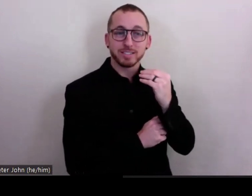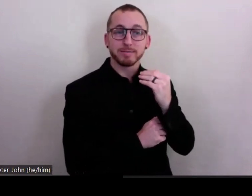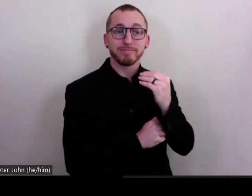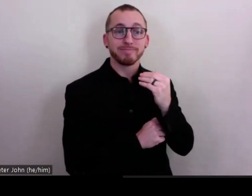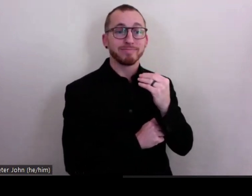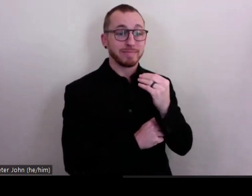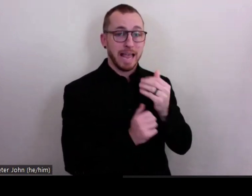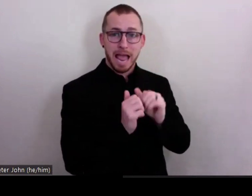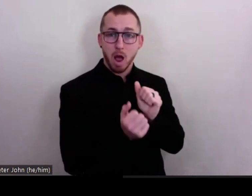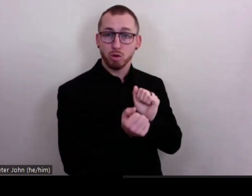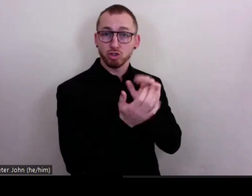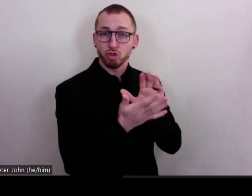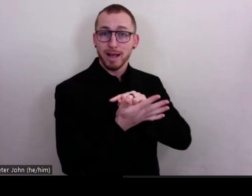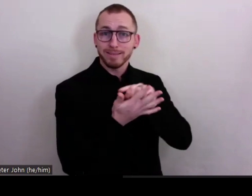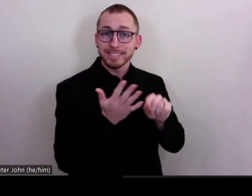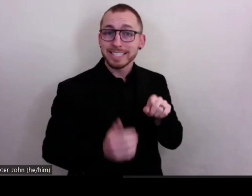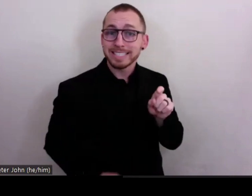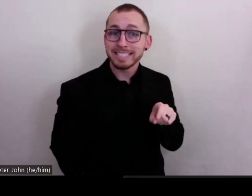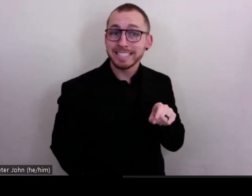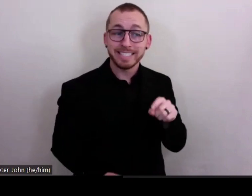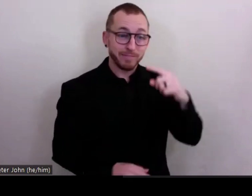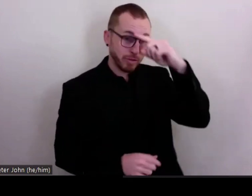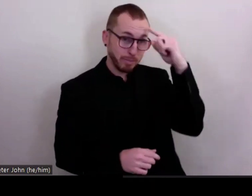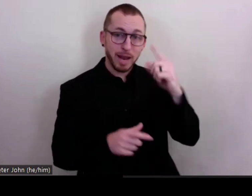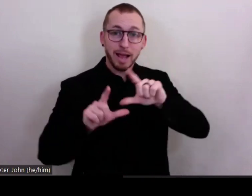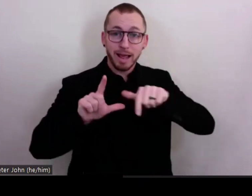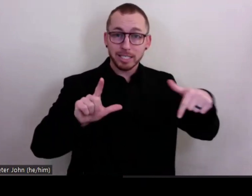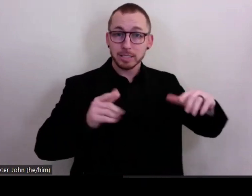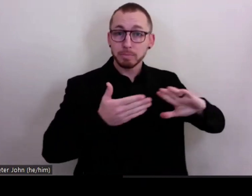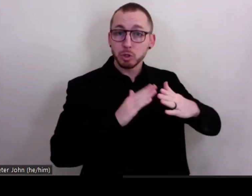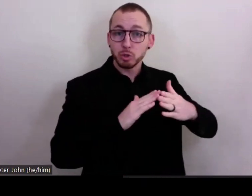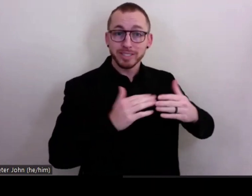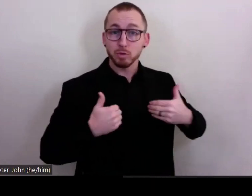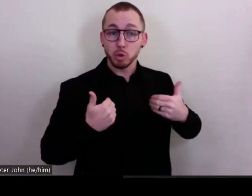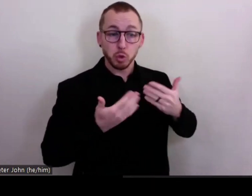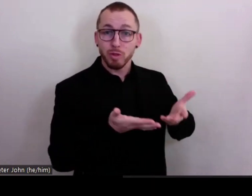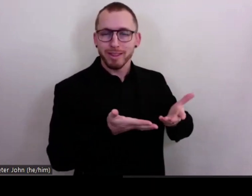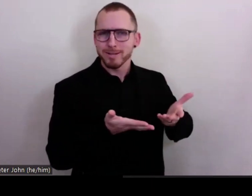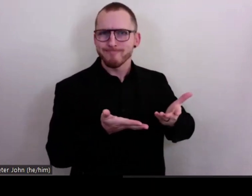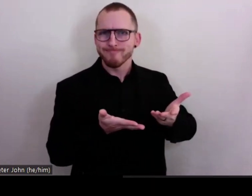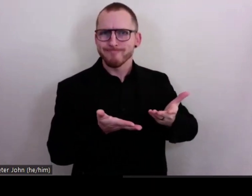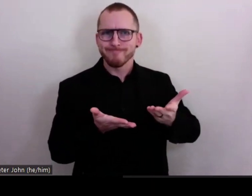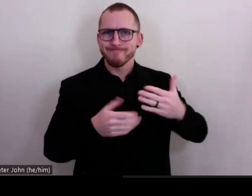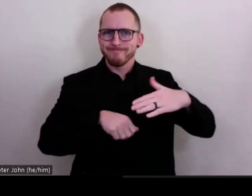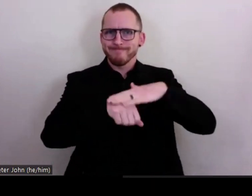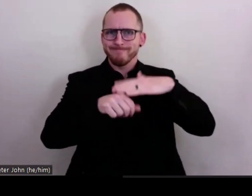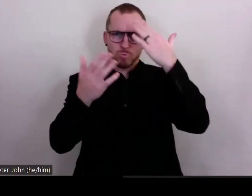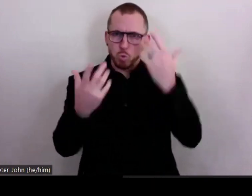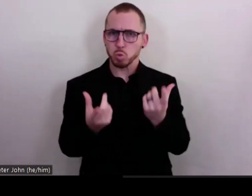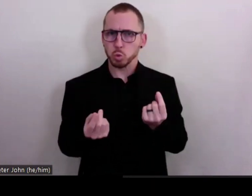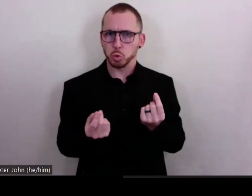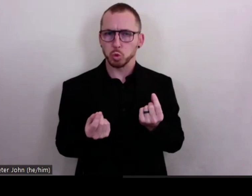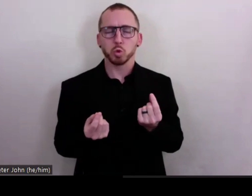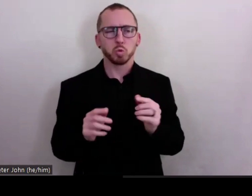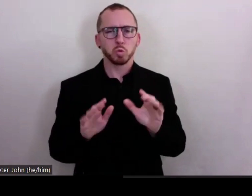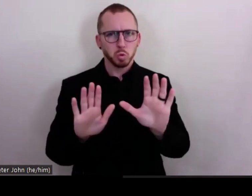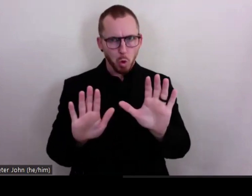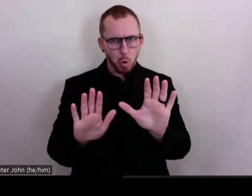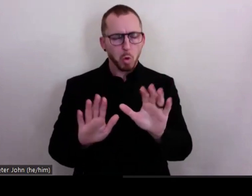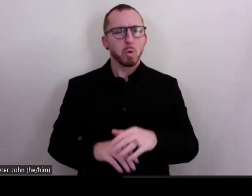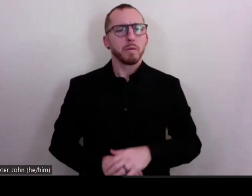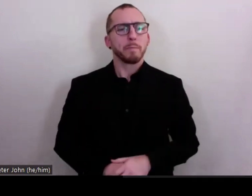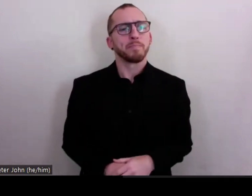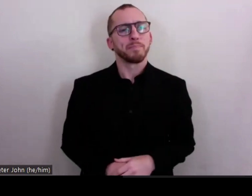to address the needs of the Black LGBTQ youth. So with that being said, hopefully you'll be able to kind of see